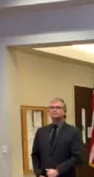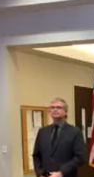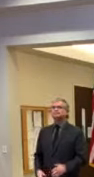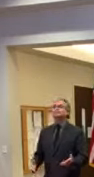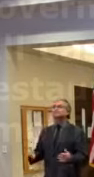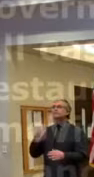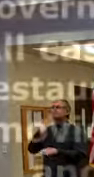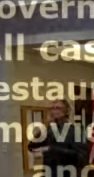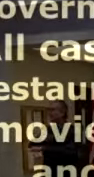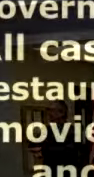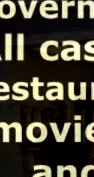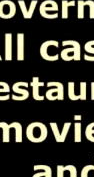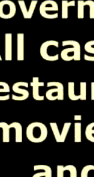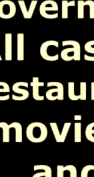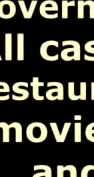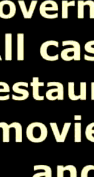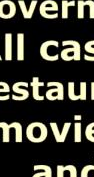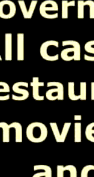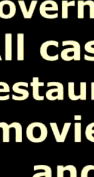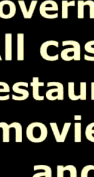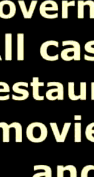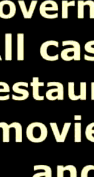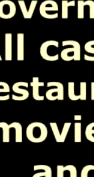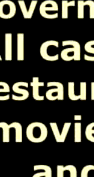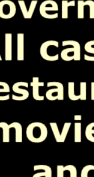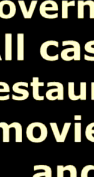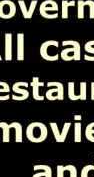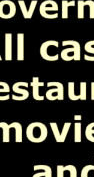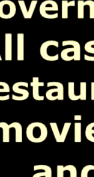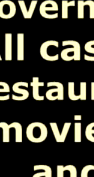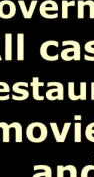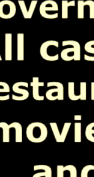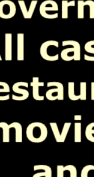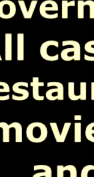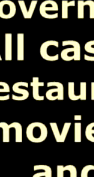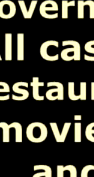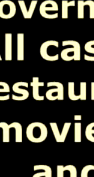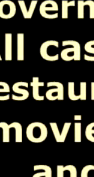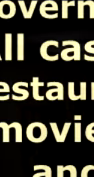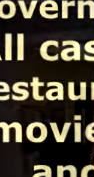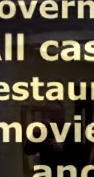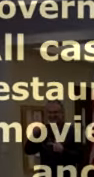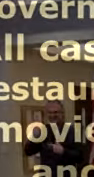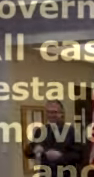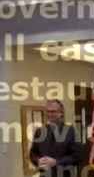Good afternoon. I apologize for a little late. I was looking for my tie and couldn't find one.